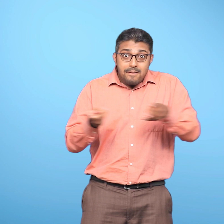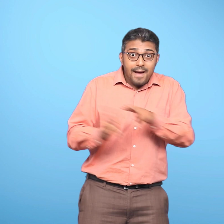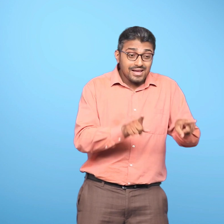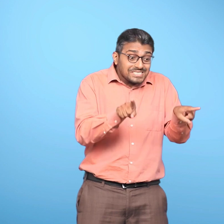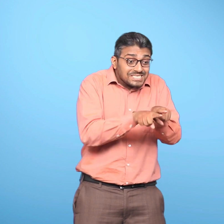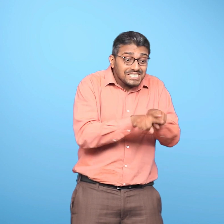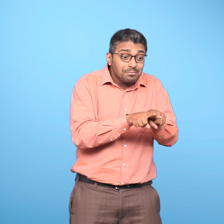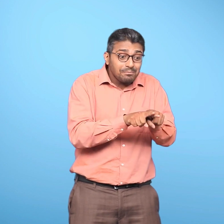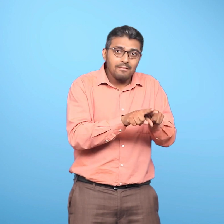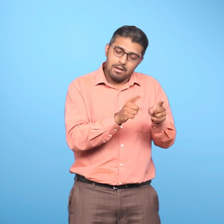reversed.